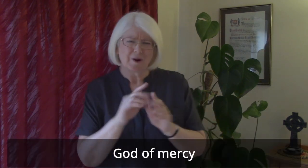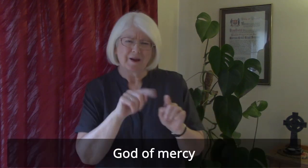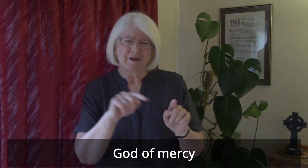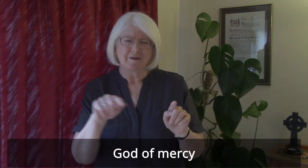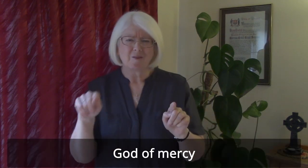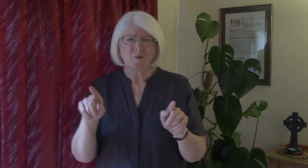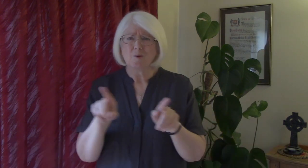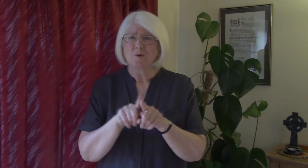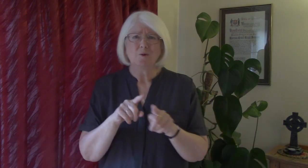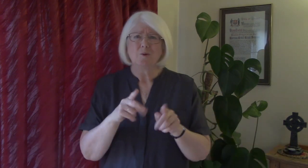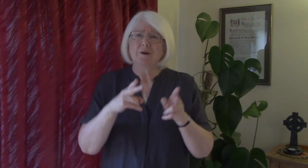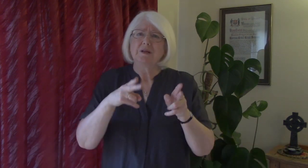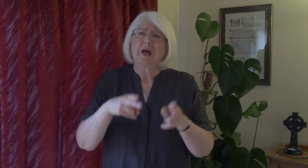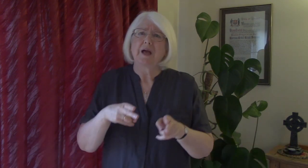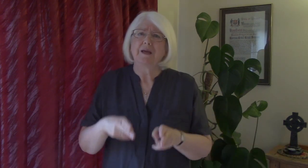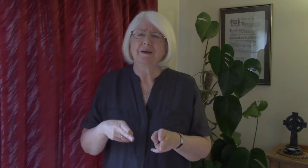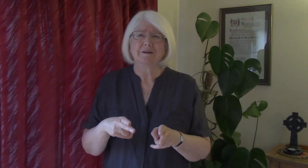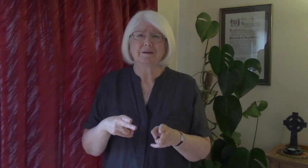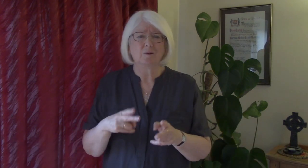God of mercy,